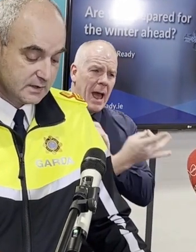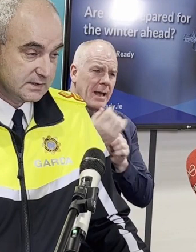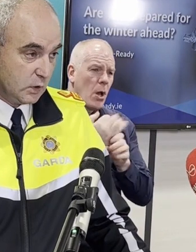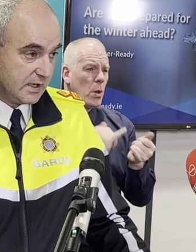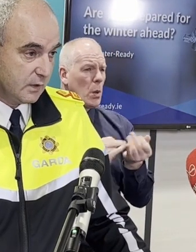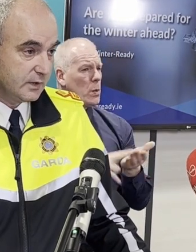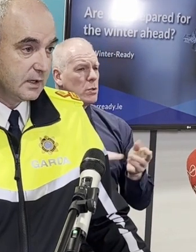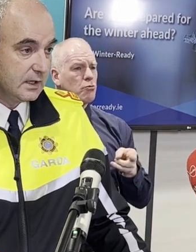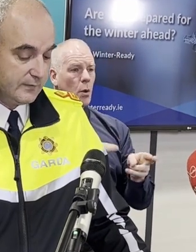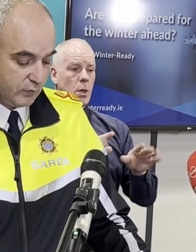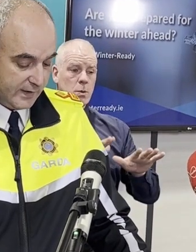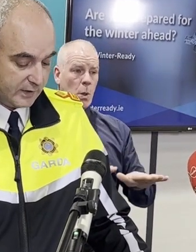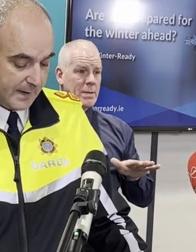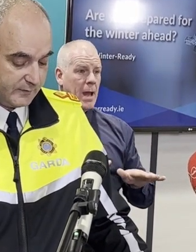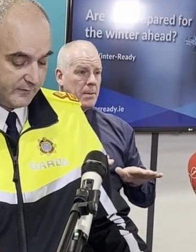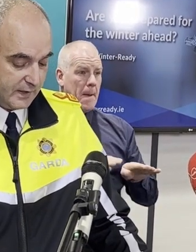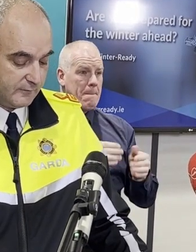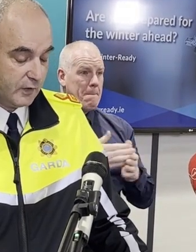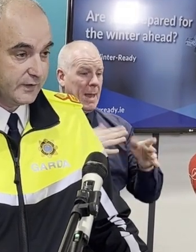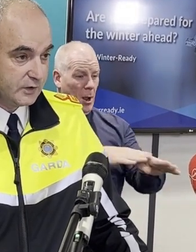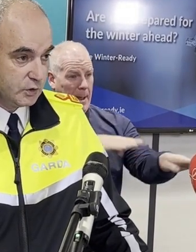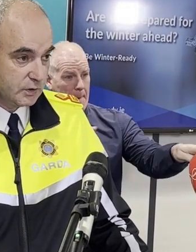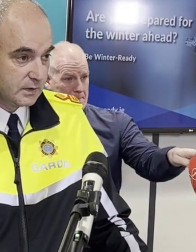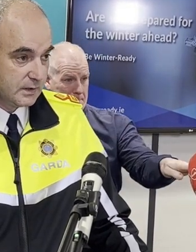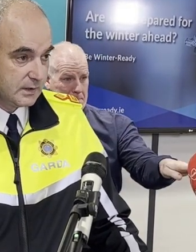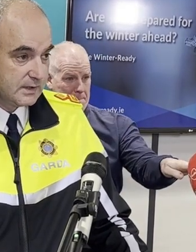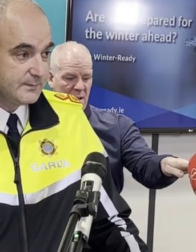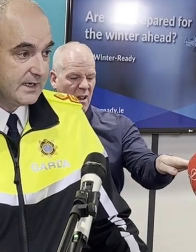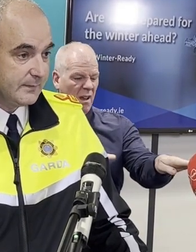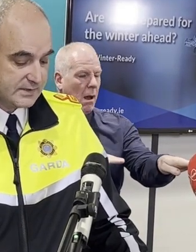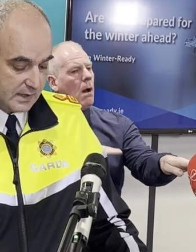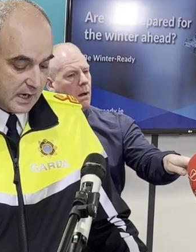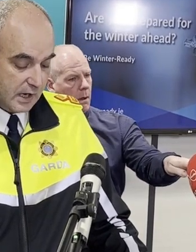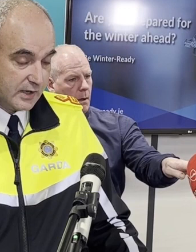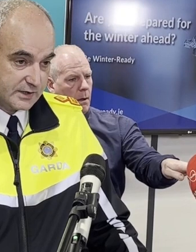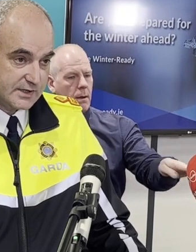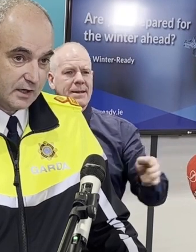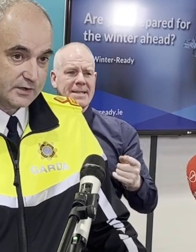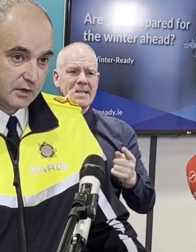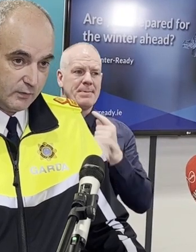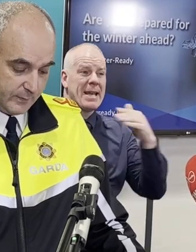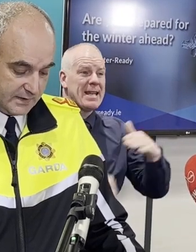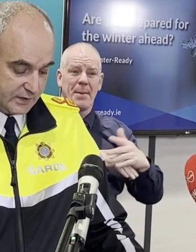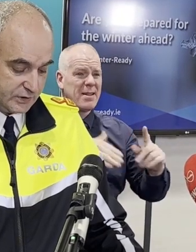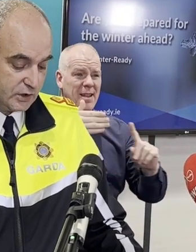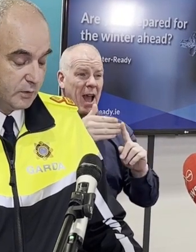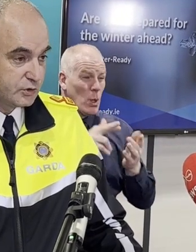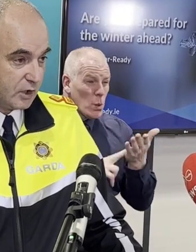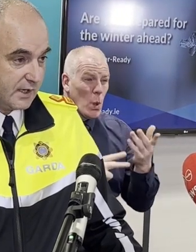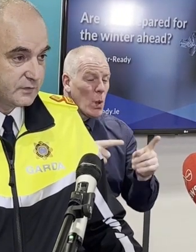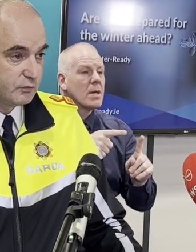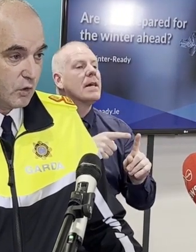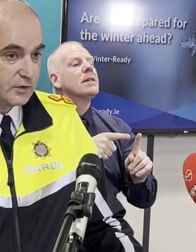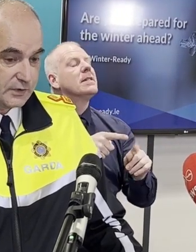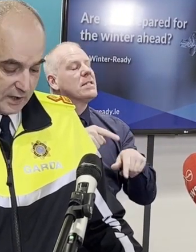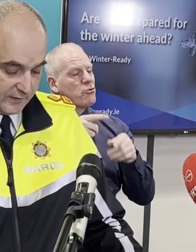to be slow down, leave a greater gap from the vehicle in front than usual. Speed limits are not a target or a recommendation. You must